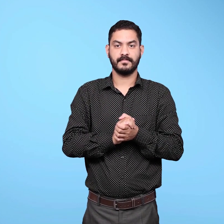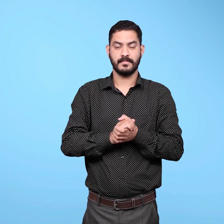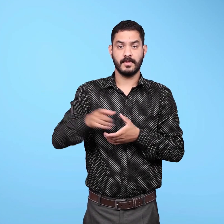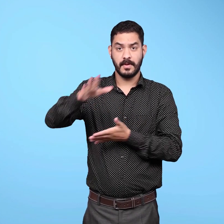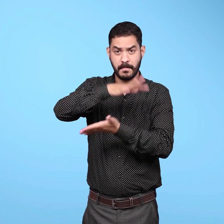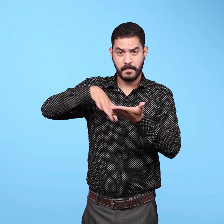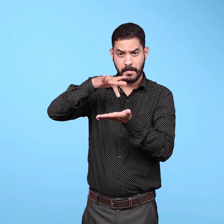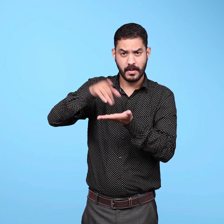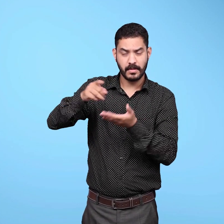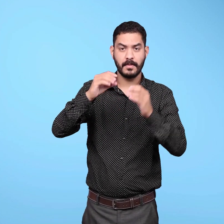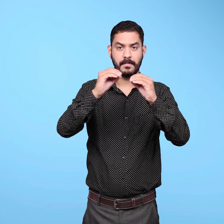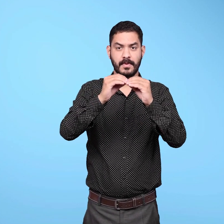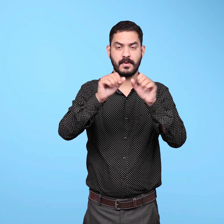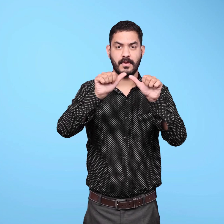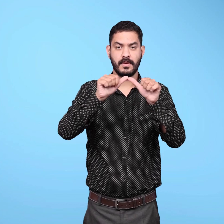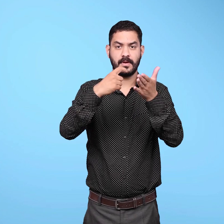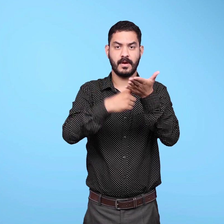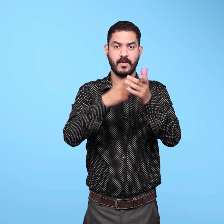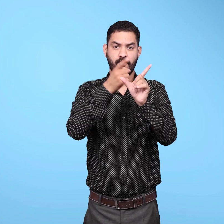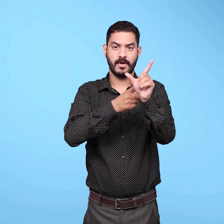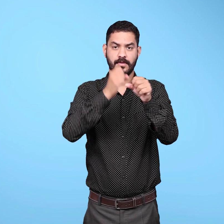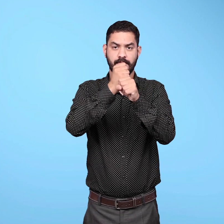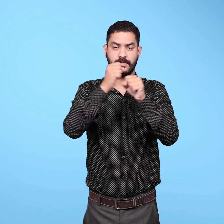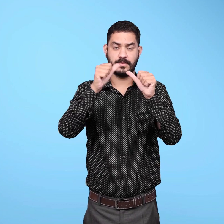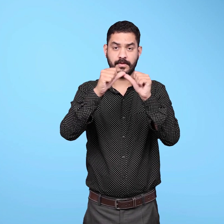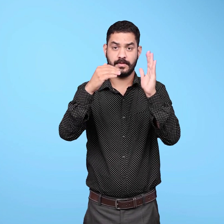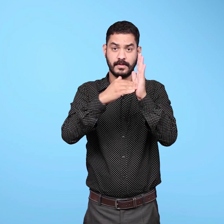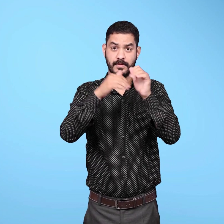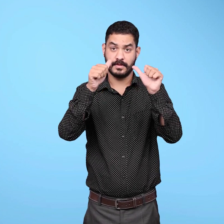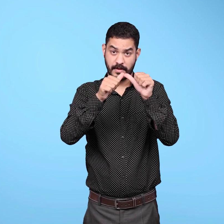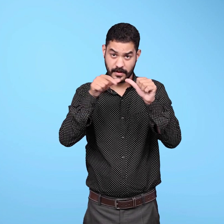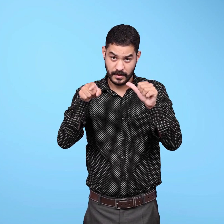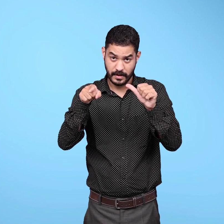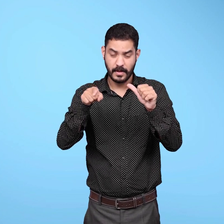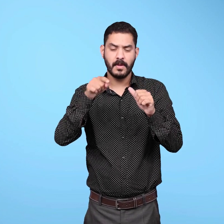Make a list of all the things imported and exported from Gaza.